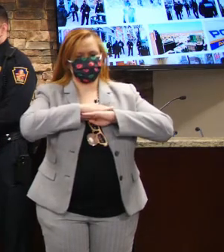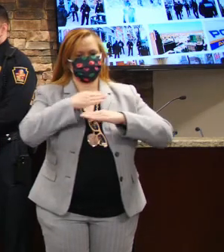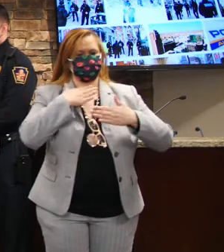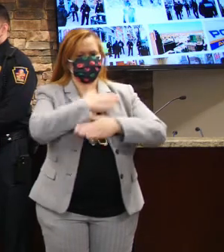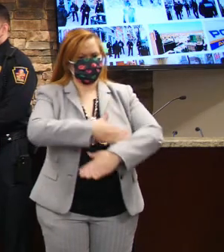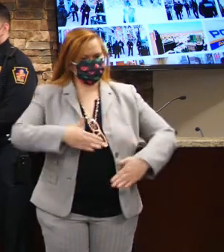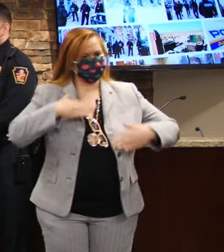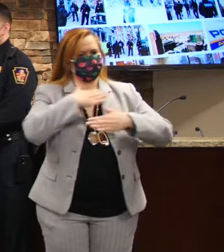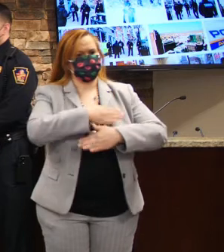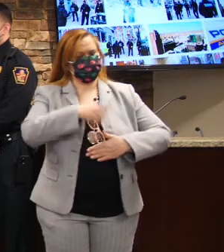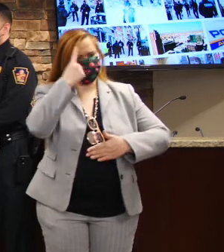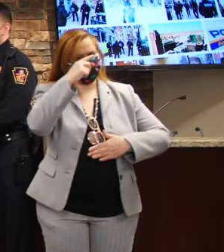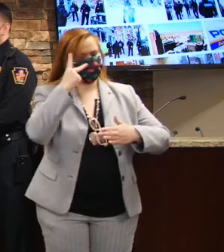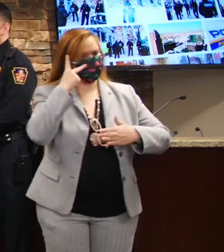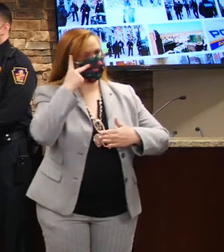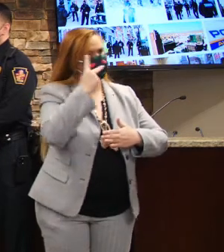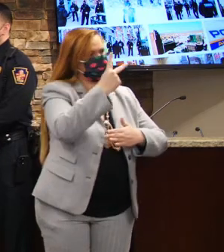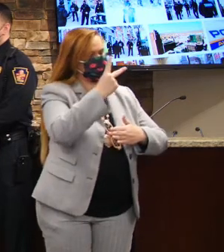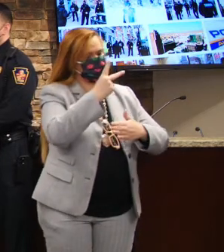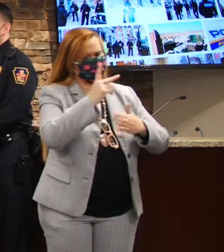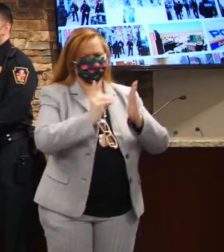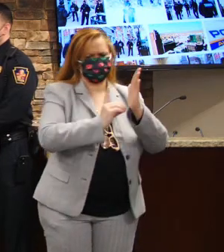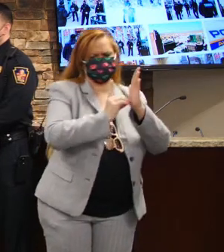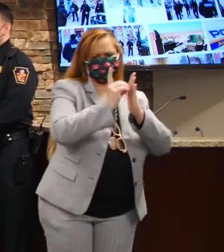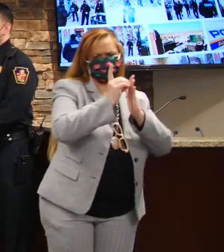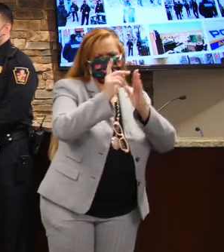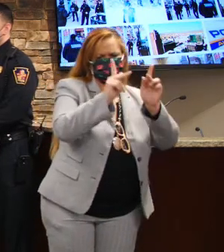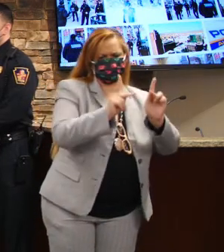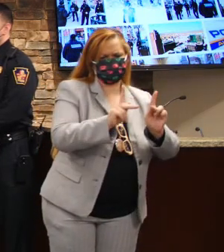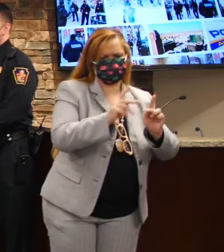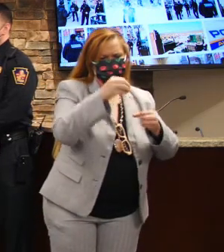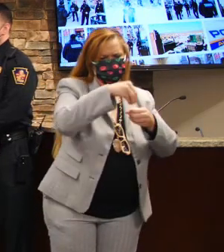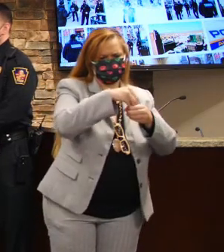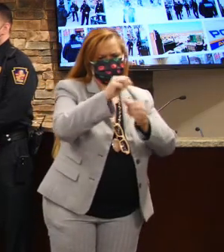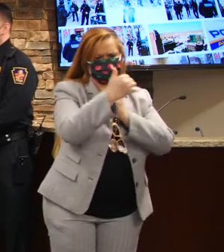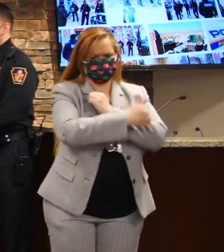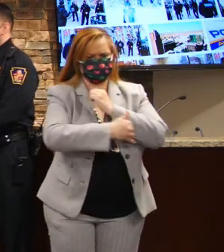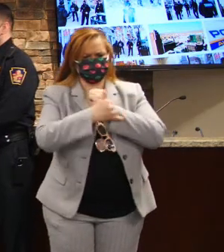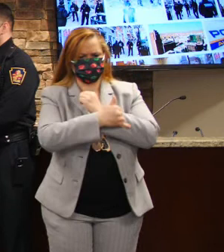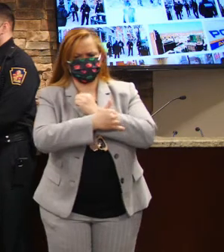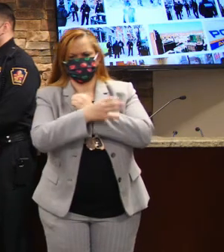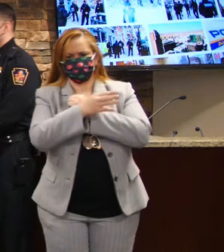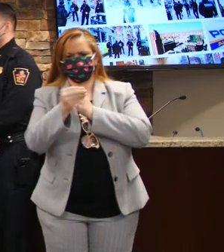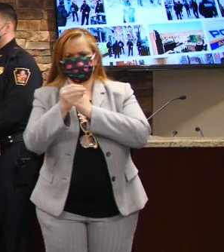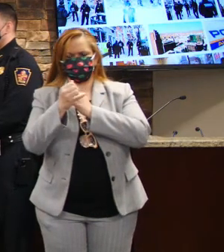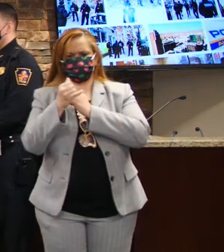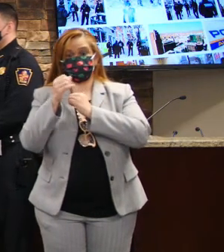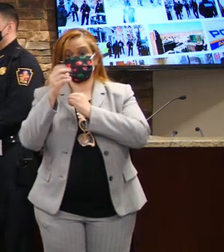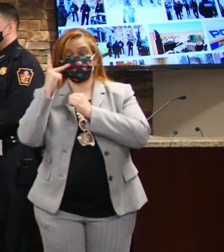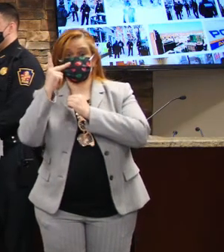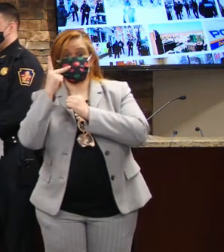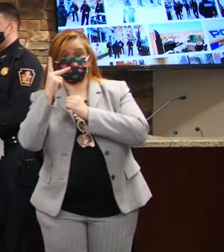am excited about. This moment confirms growth and change within our police department and our great